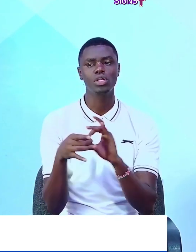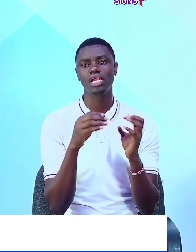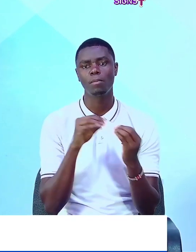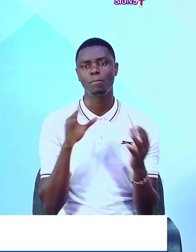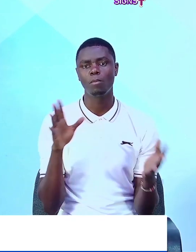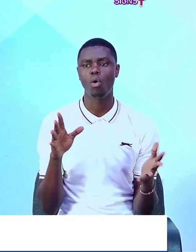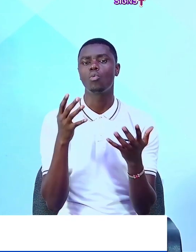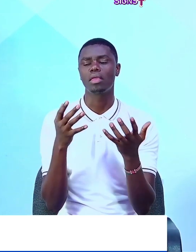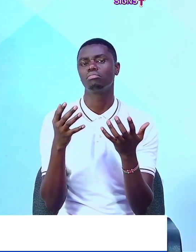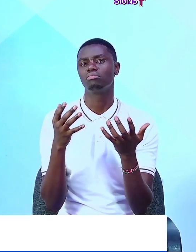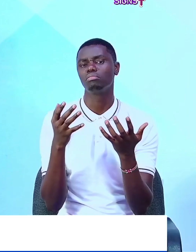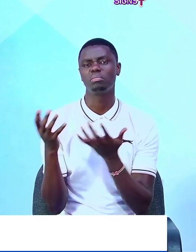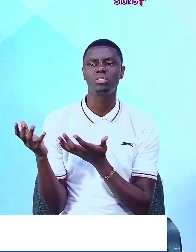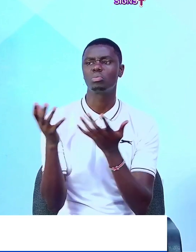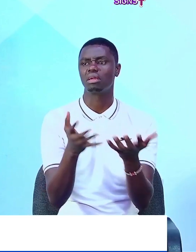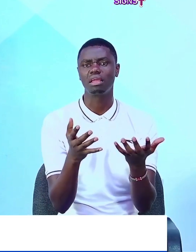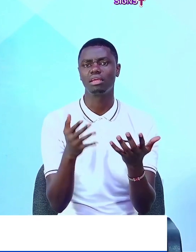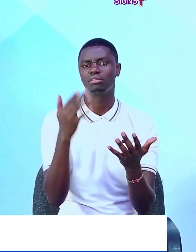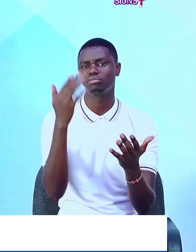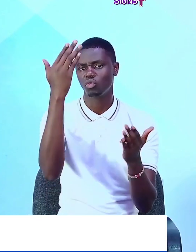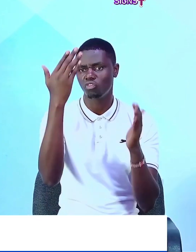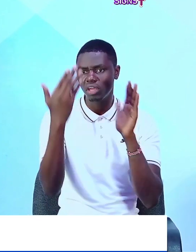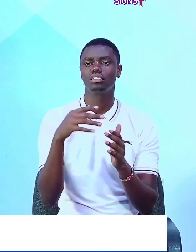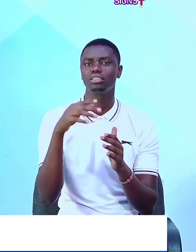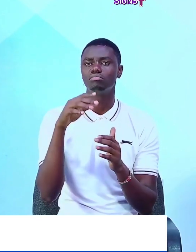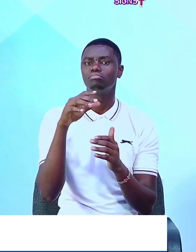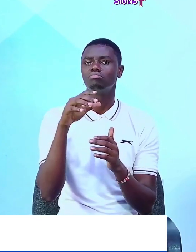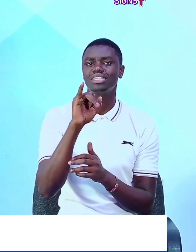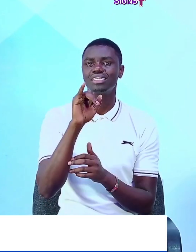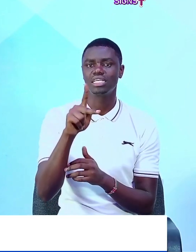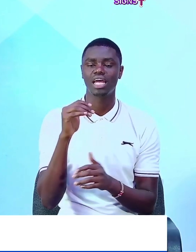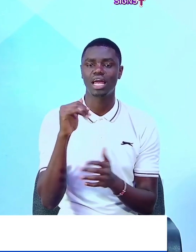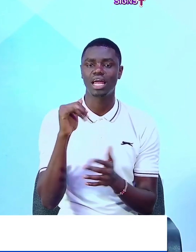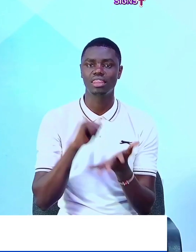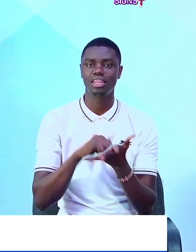to bring into face the sink and the psyche that we have as Kenyans to get there.